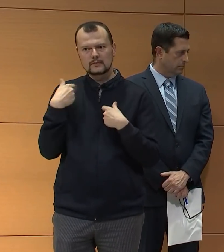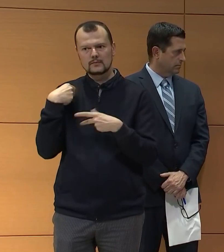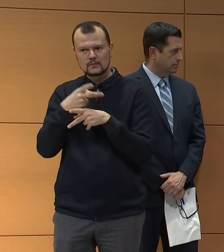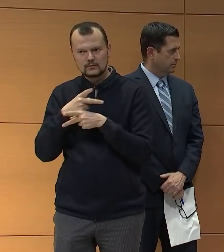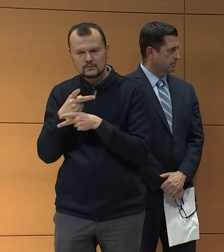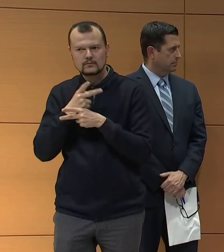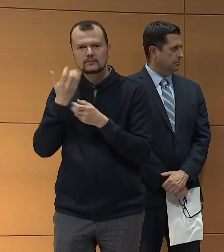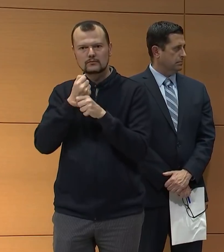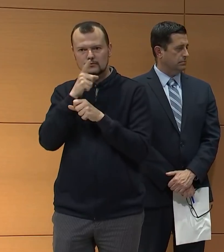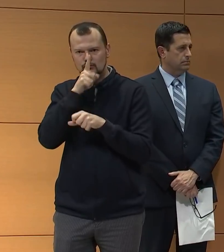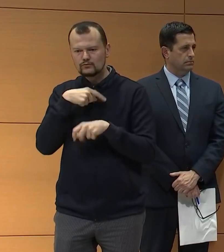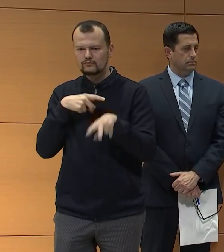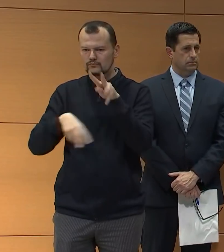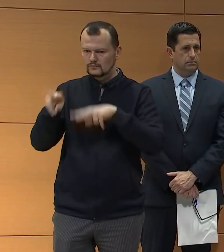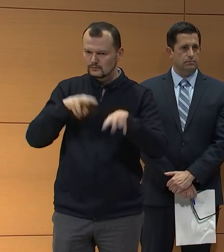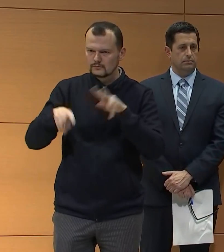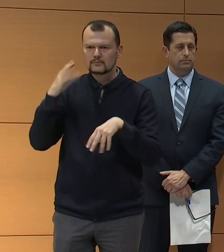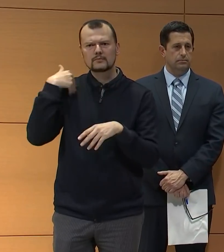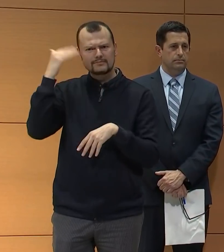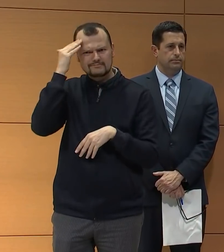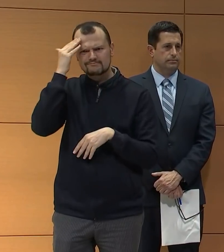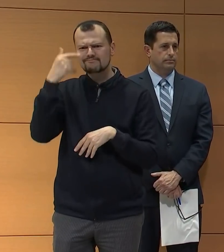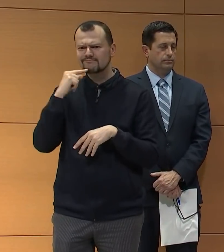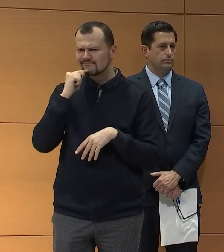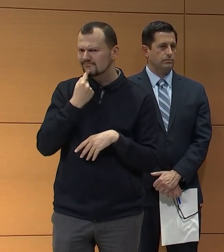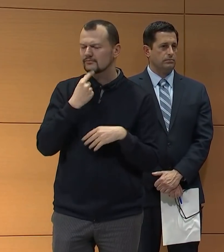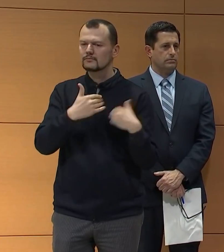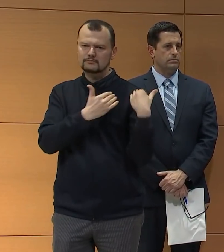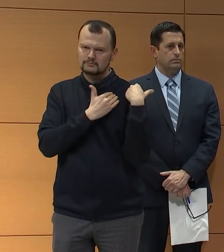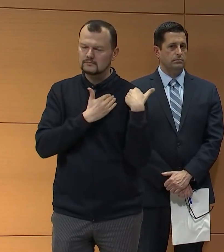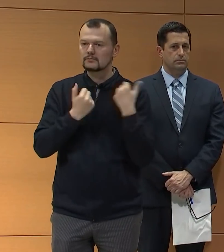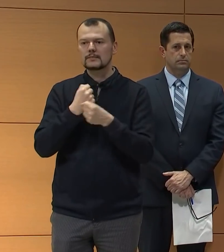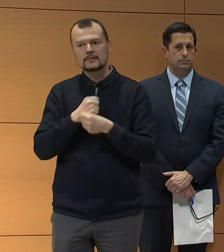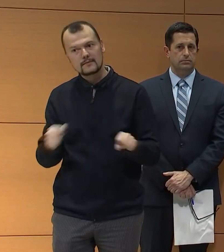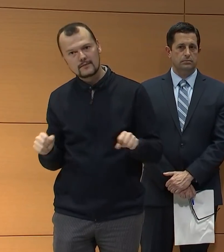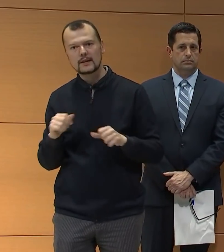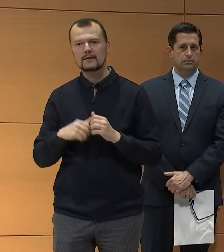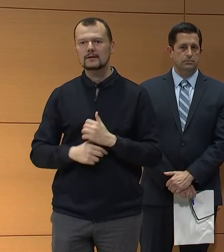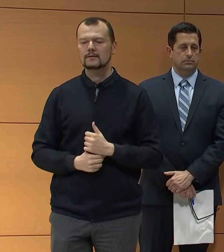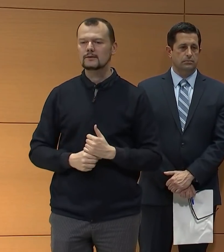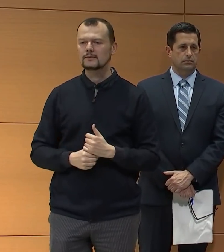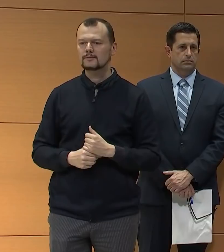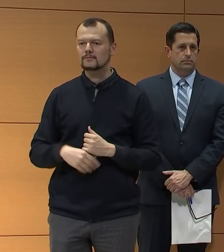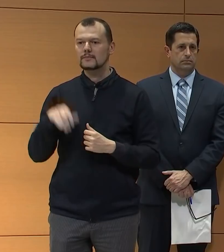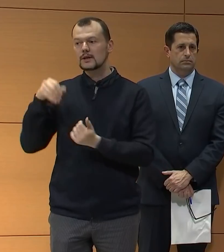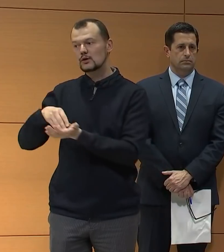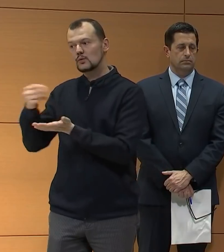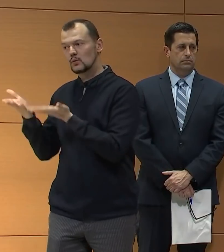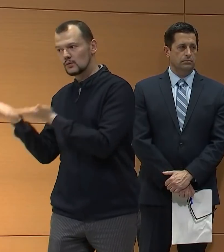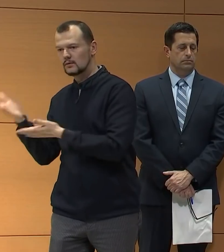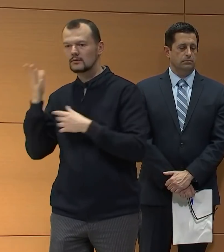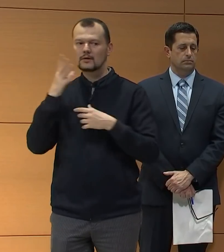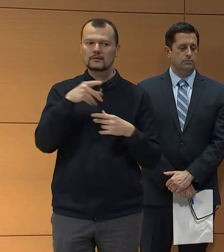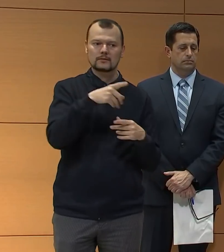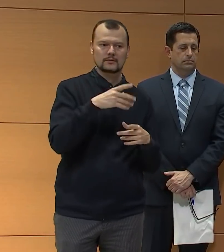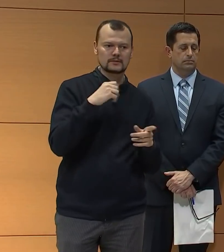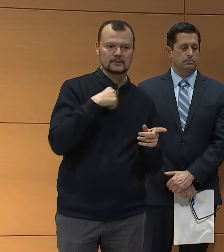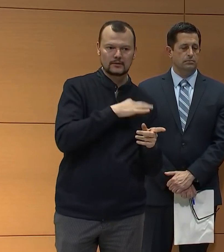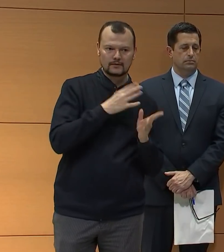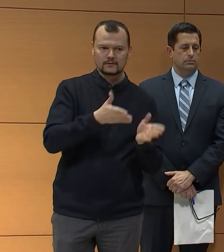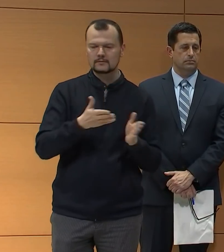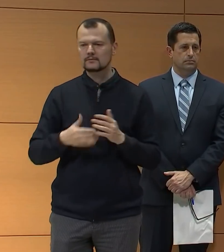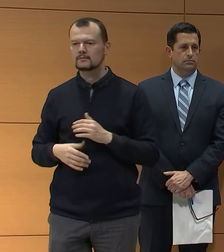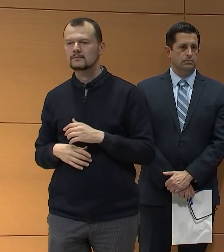seriously the issue of safety and security of our students and staff. We woke up this morning to having a neighboring